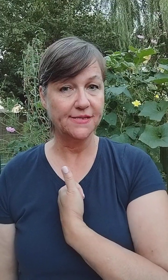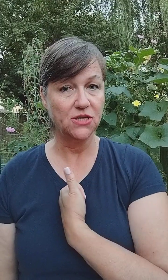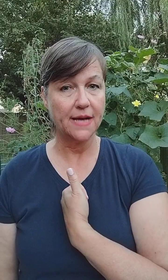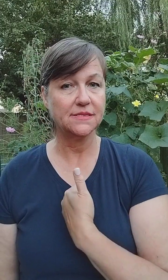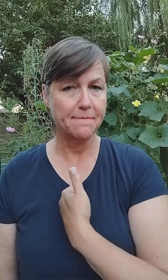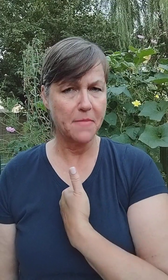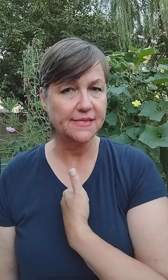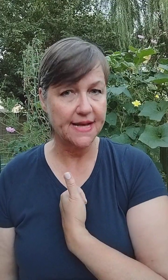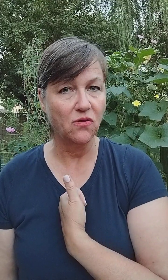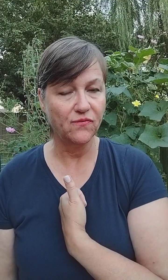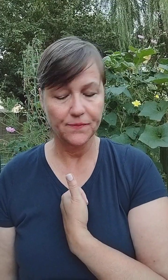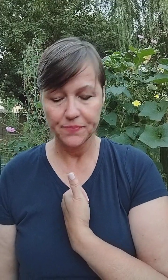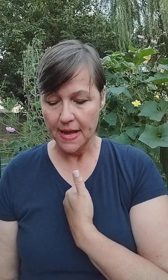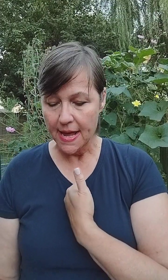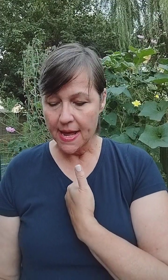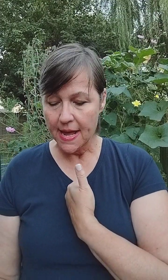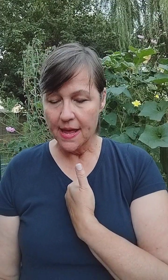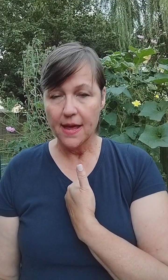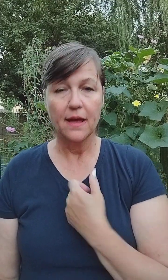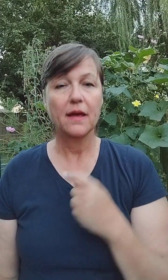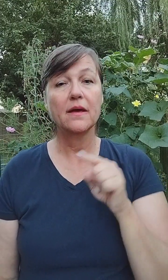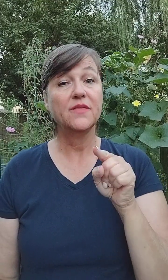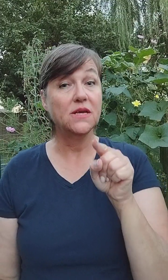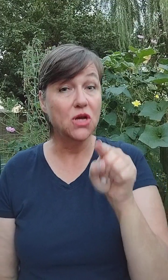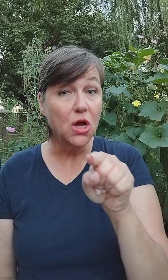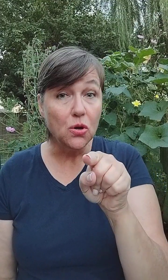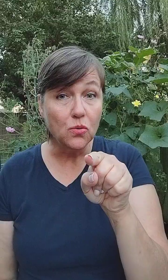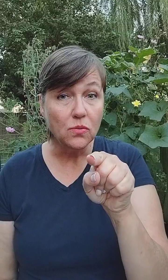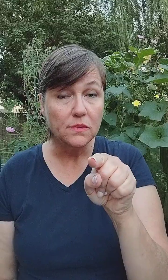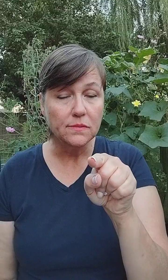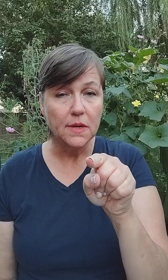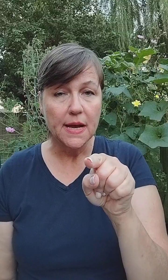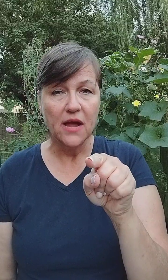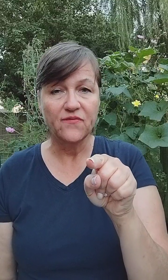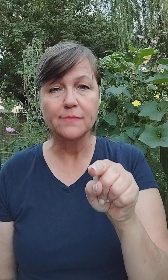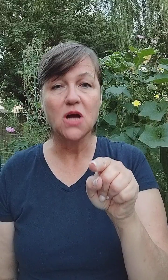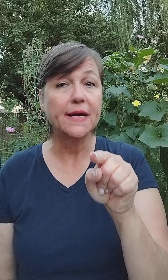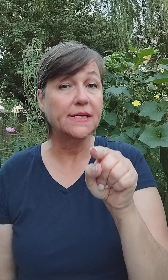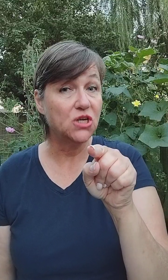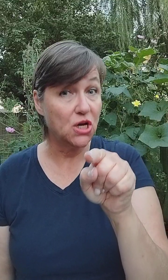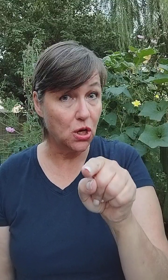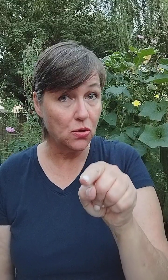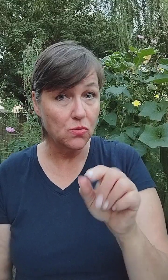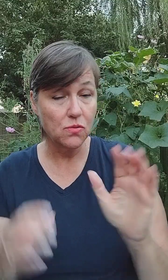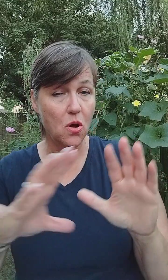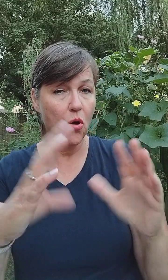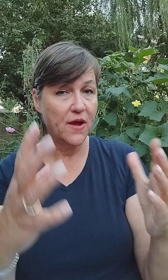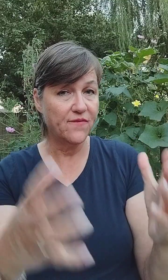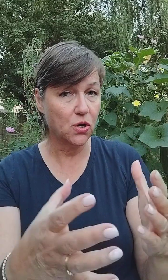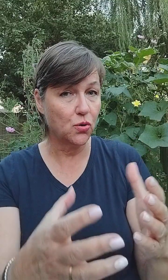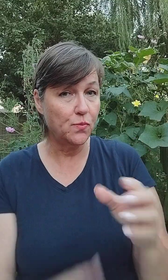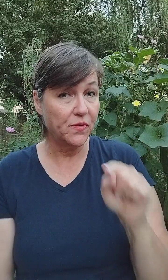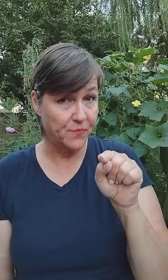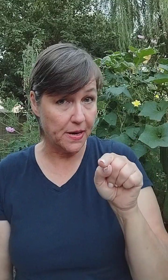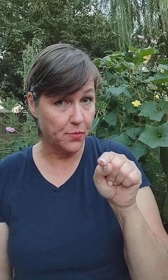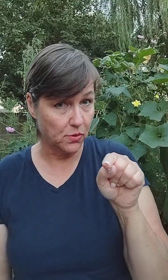chest. Myself. Then you, if I'm talking to you or even a group of people,